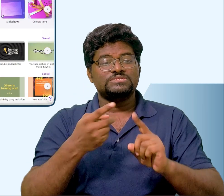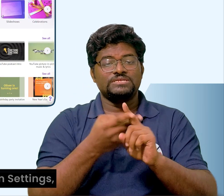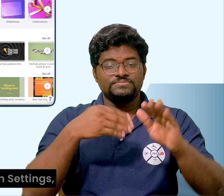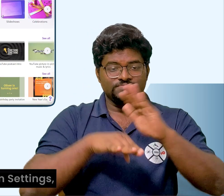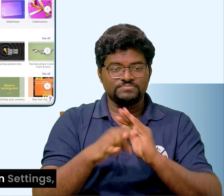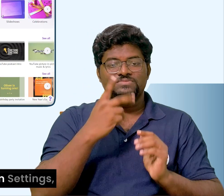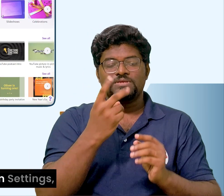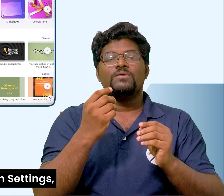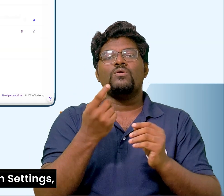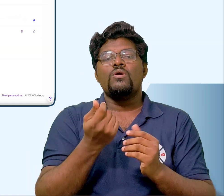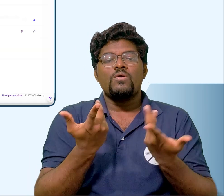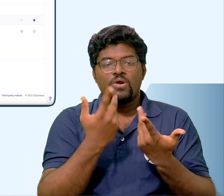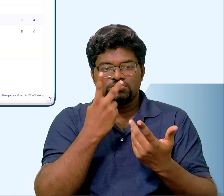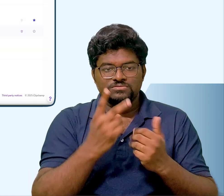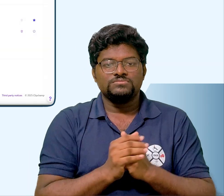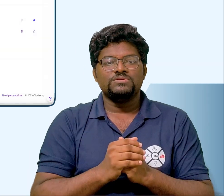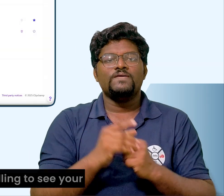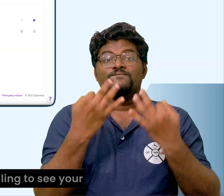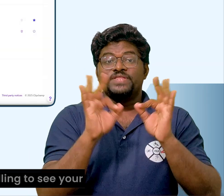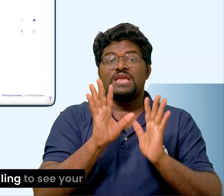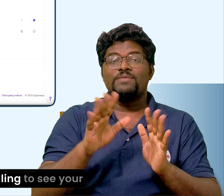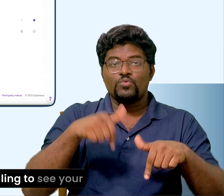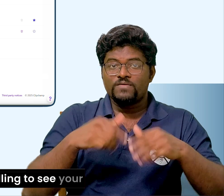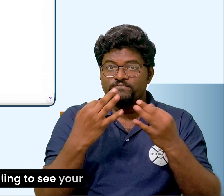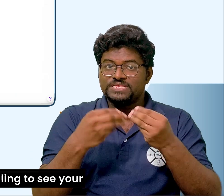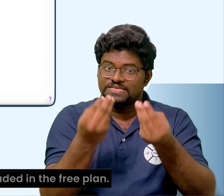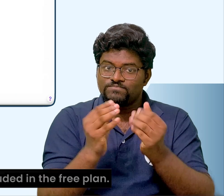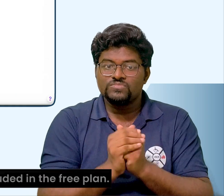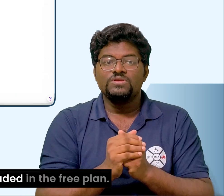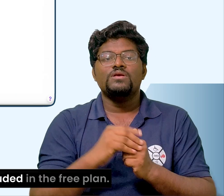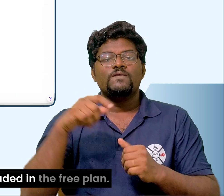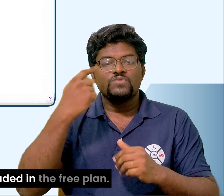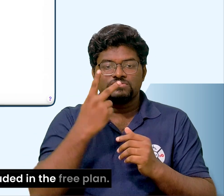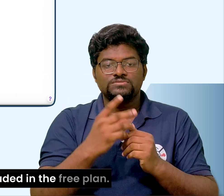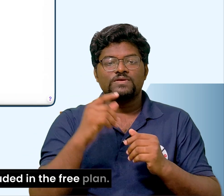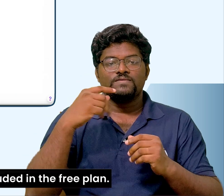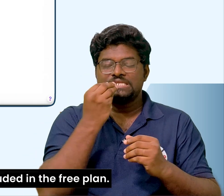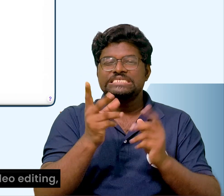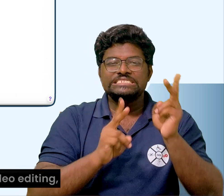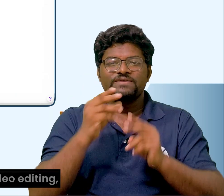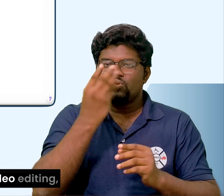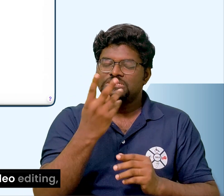Click on Settings. Then click Billing to see your current plan included in the free plan. Easy video